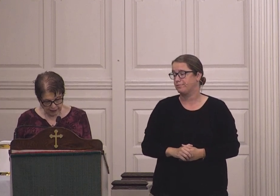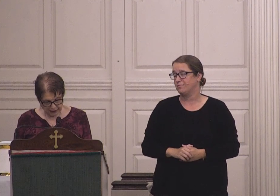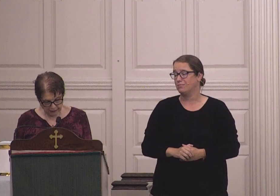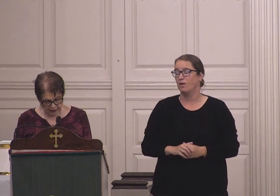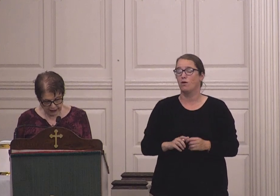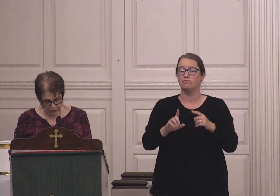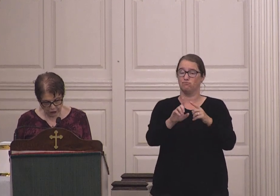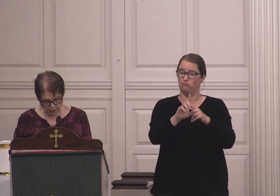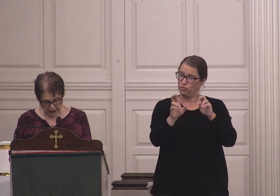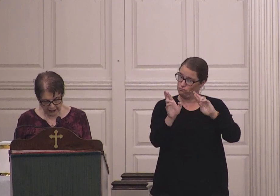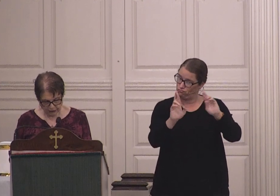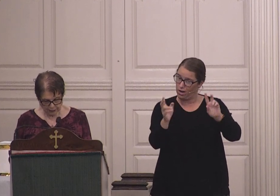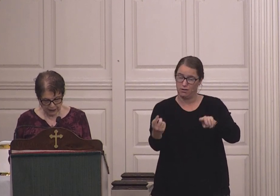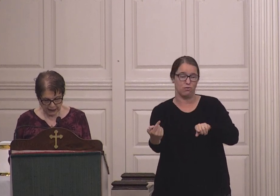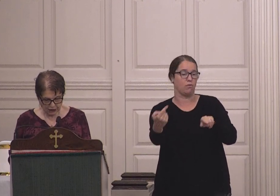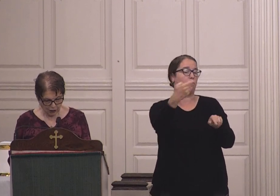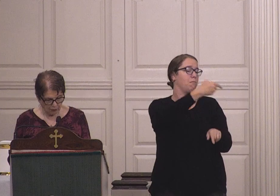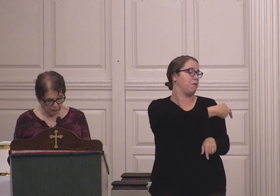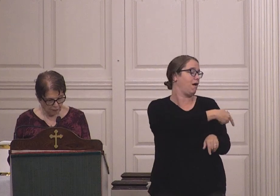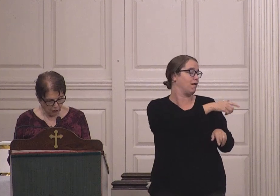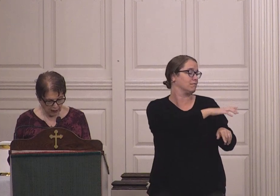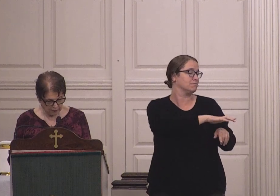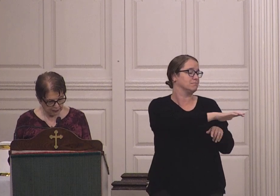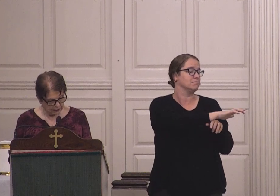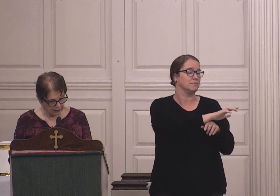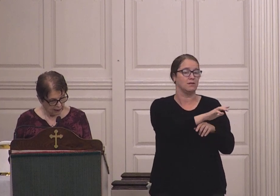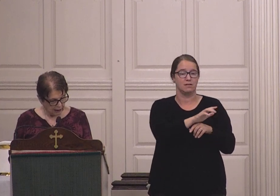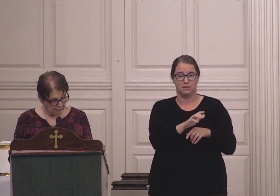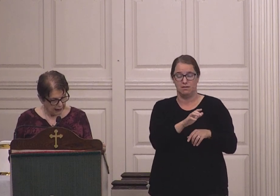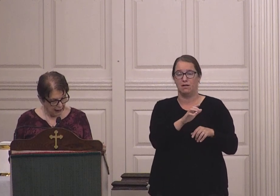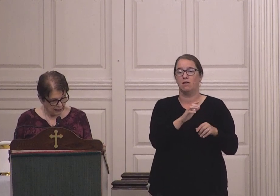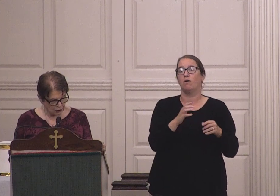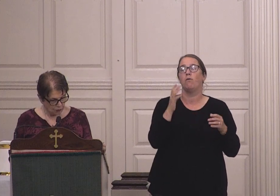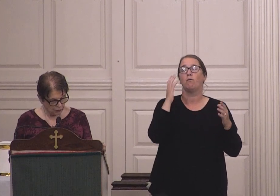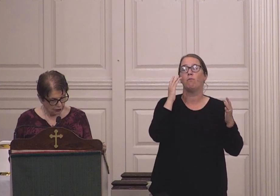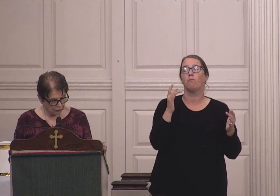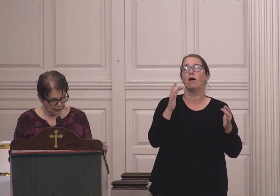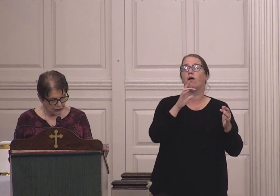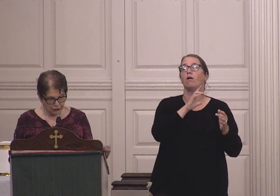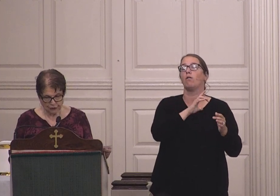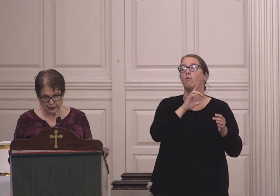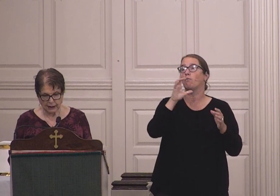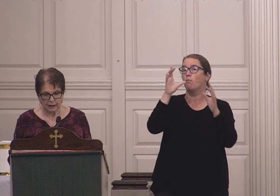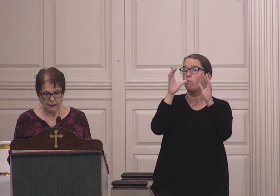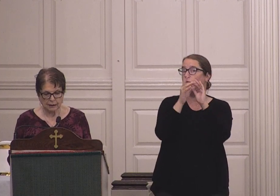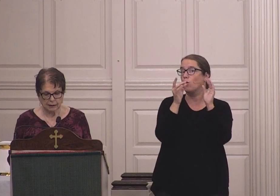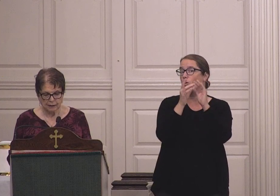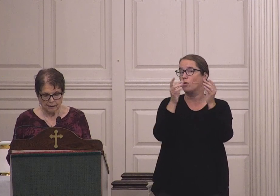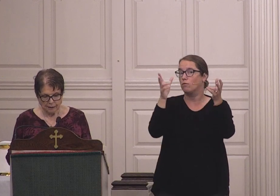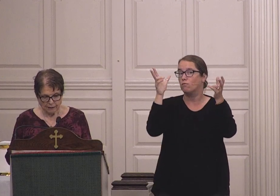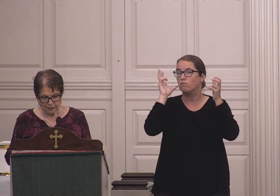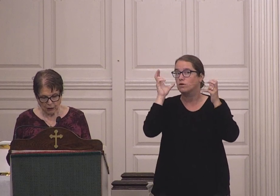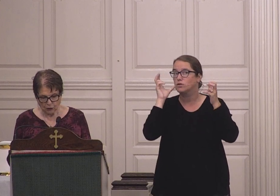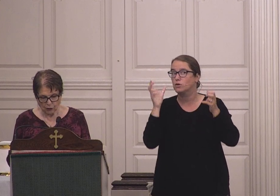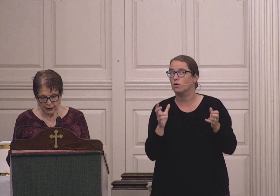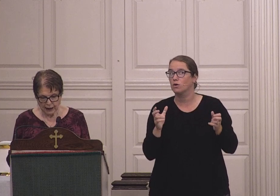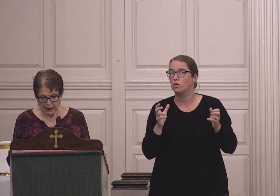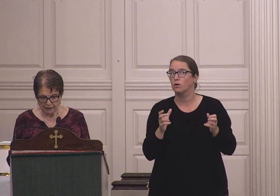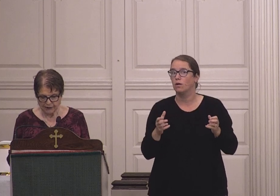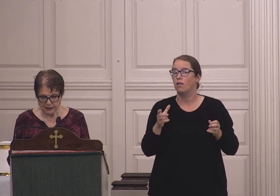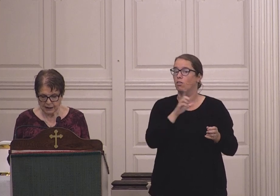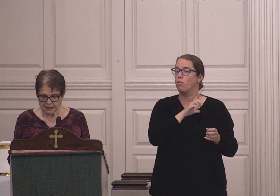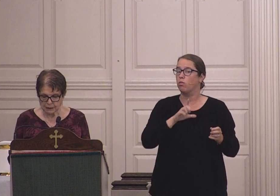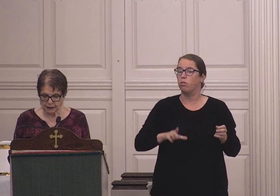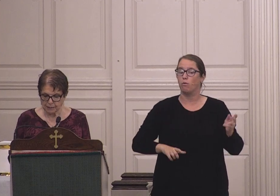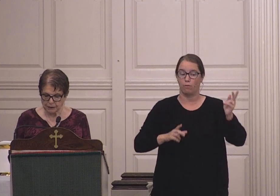She then made ready to go back to the plateau of Moab, because word reached her there that the Lord